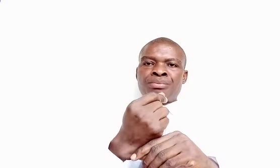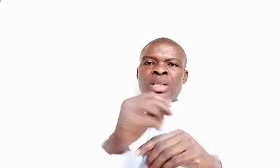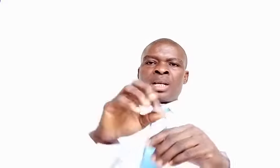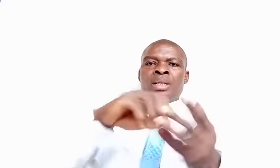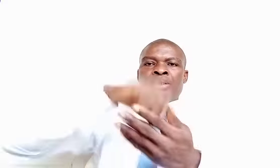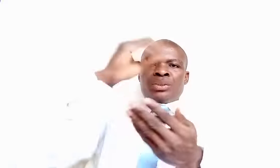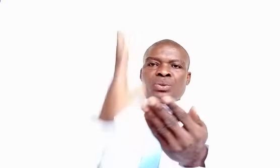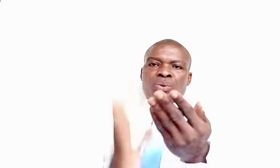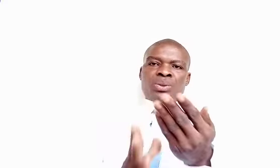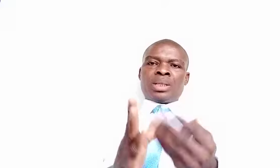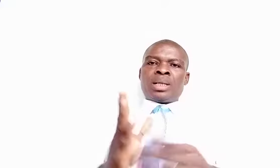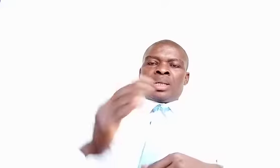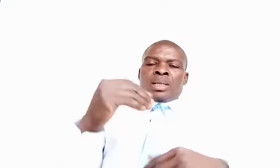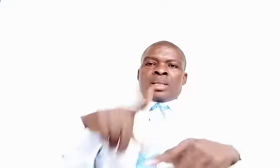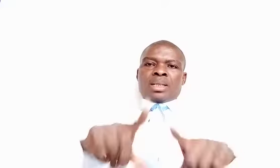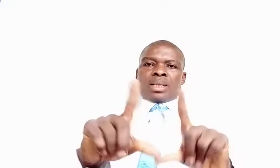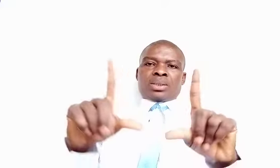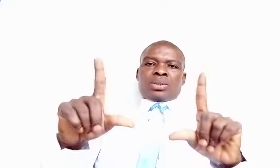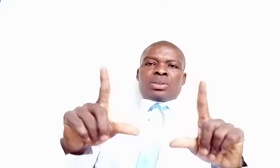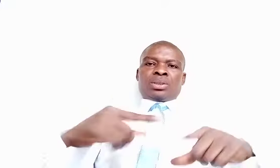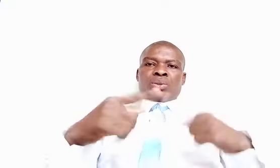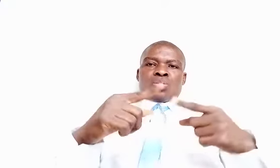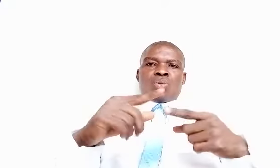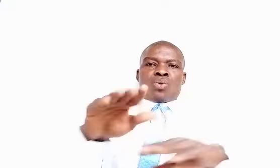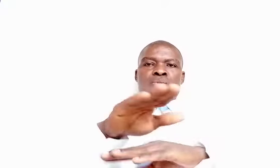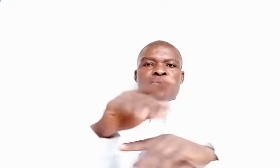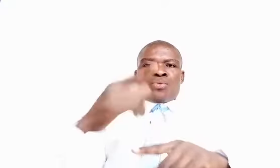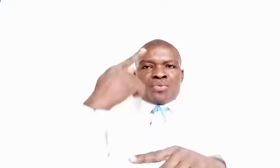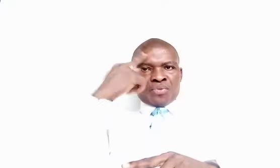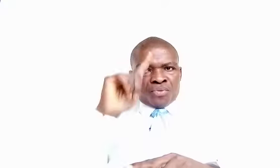Students, let us go on a short break while we discuss the